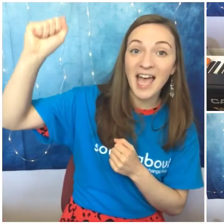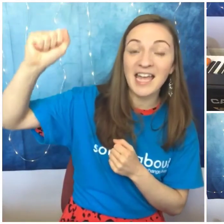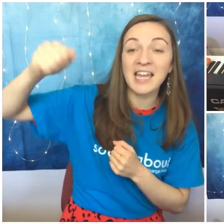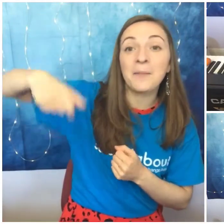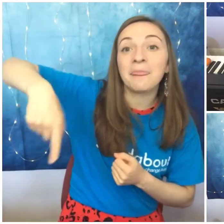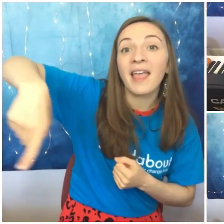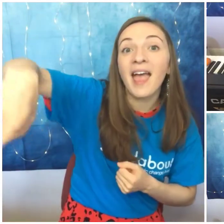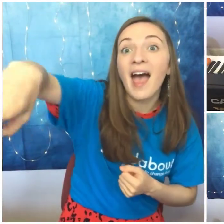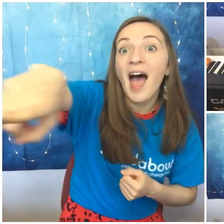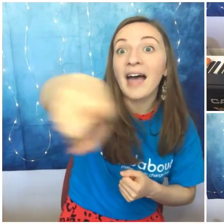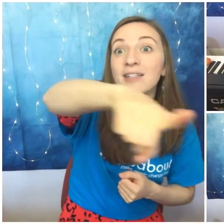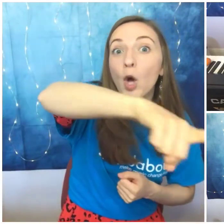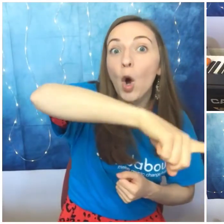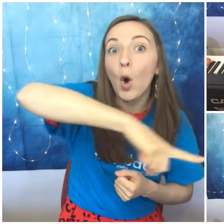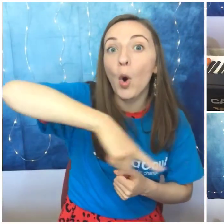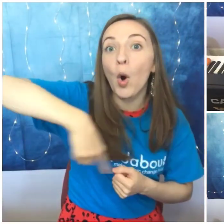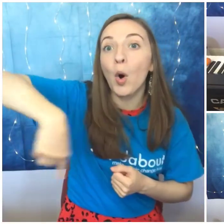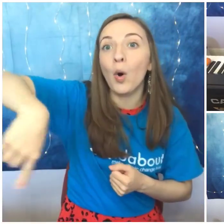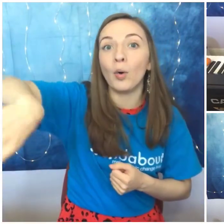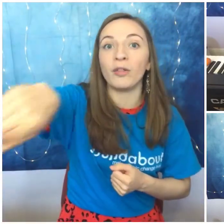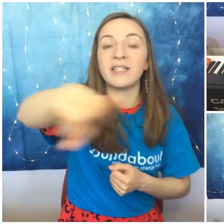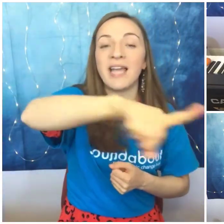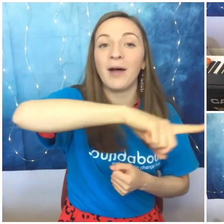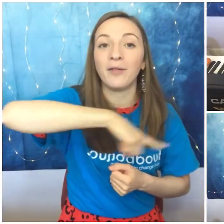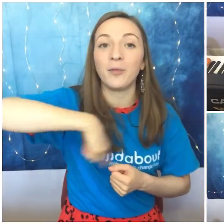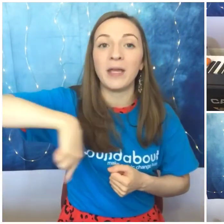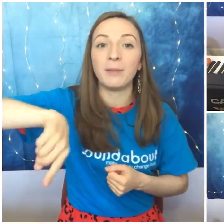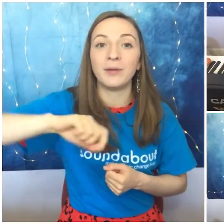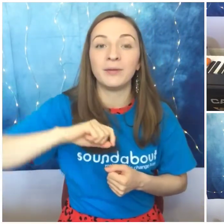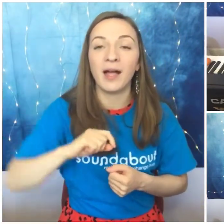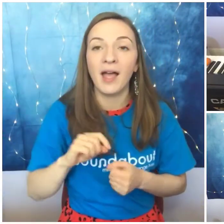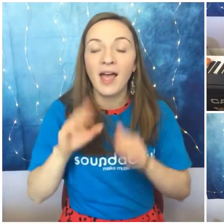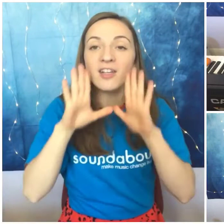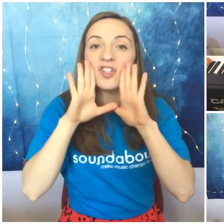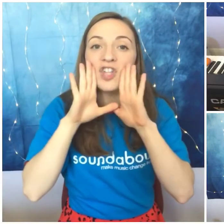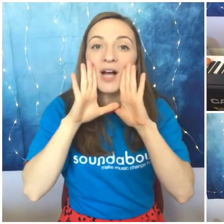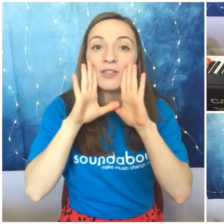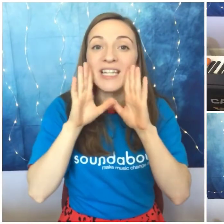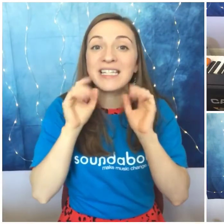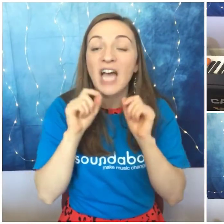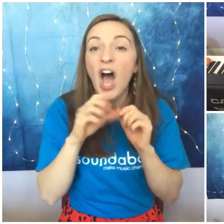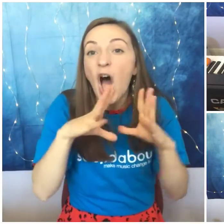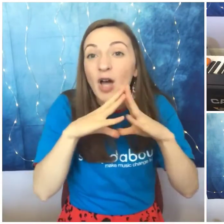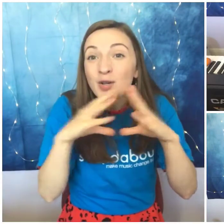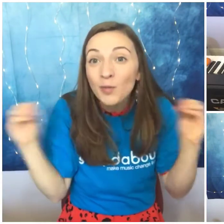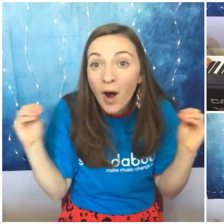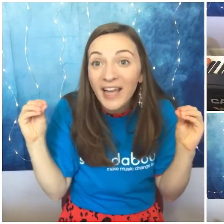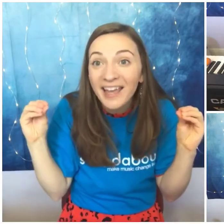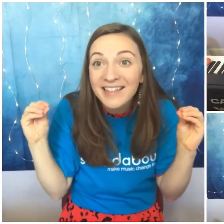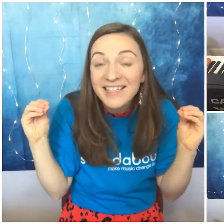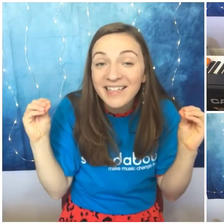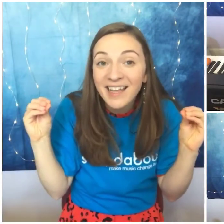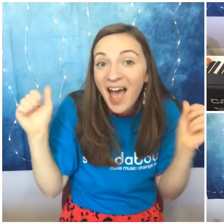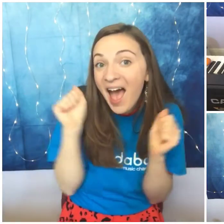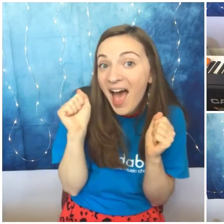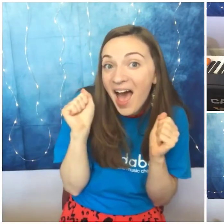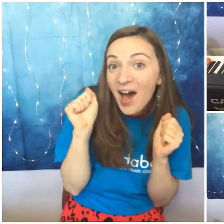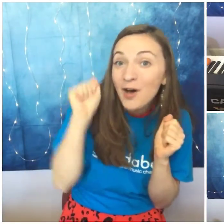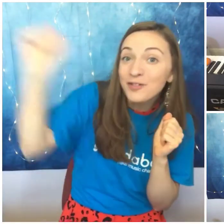the day, and all the townspeople shouted a quiet